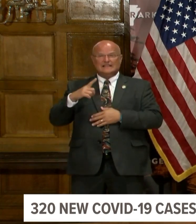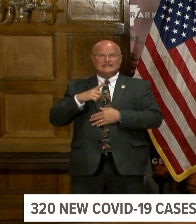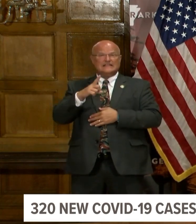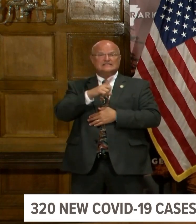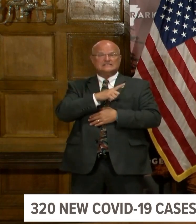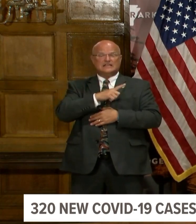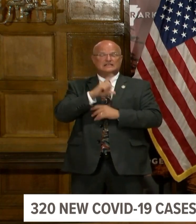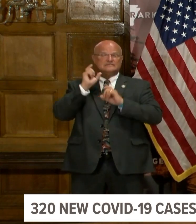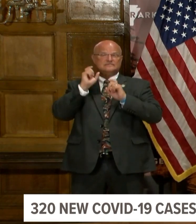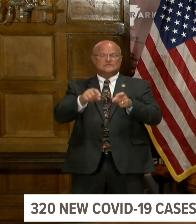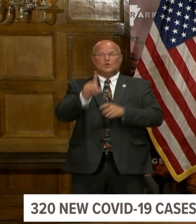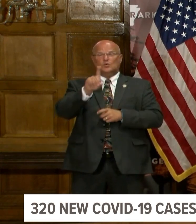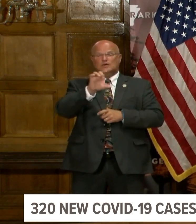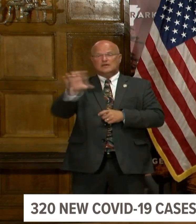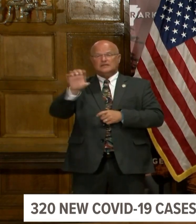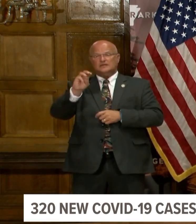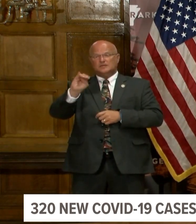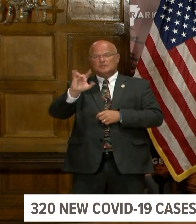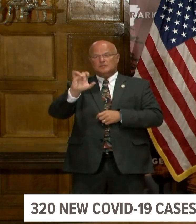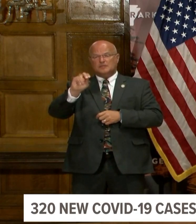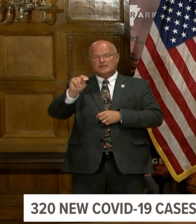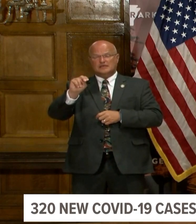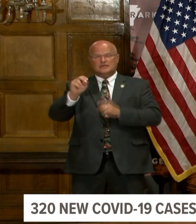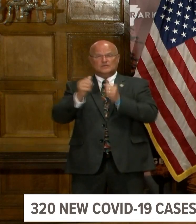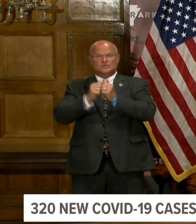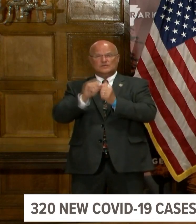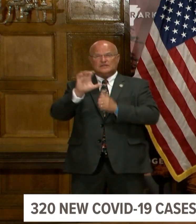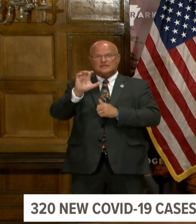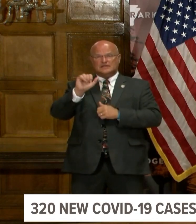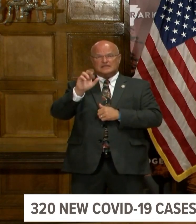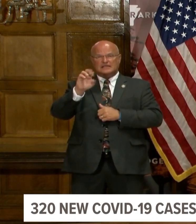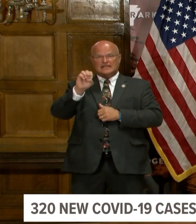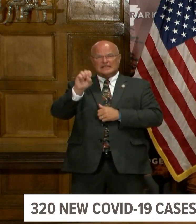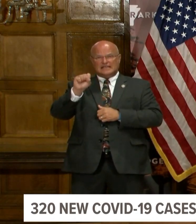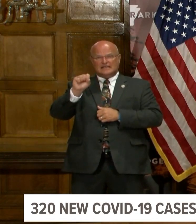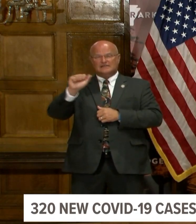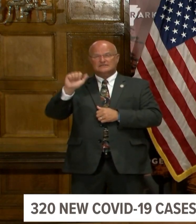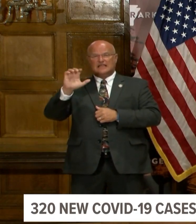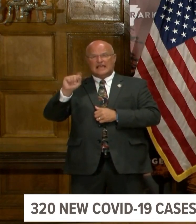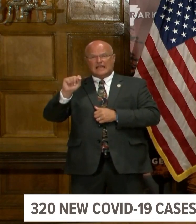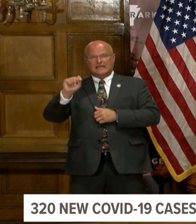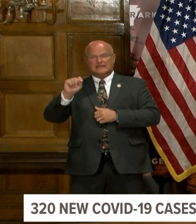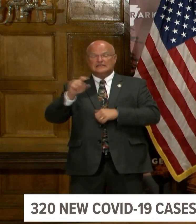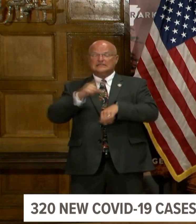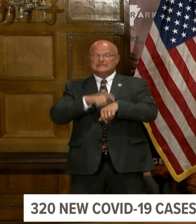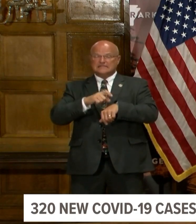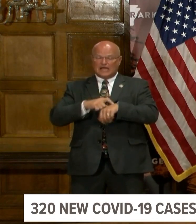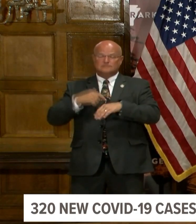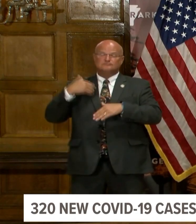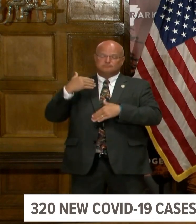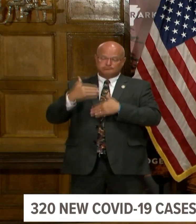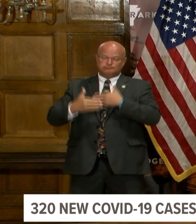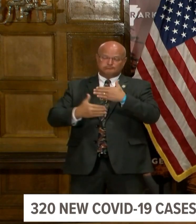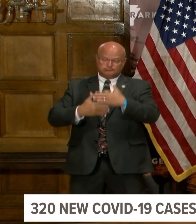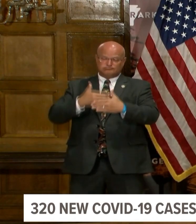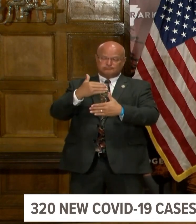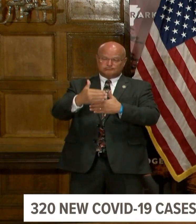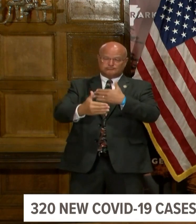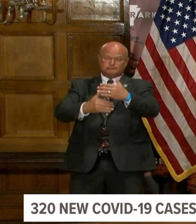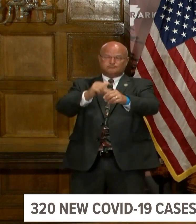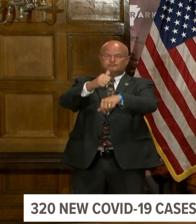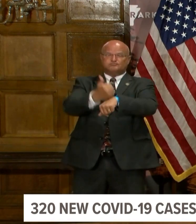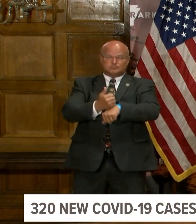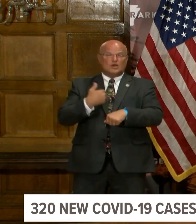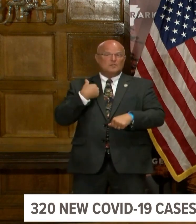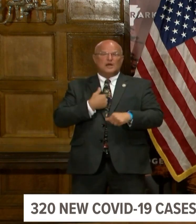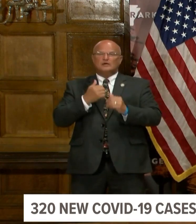legislature devoted $100 million of CARES Act funding for. That takes time to deploy, but you can see that we're